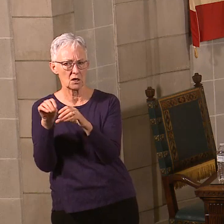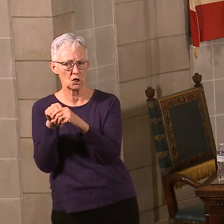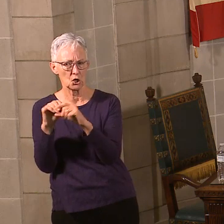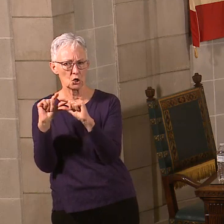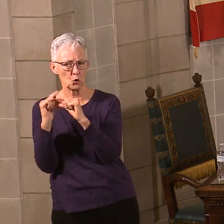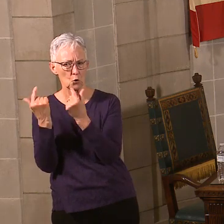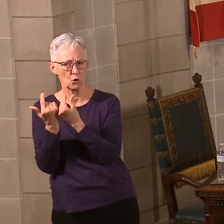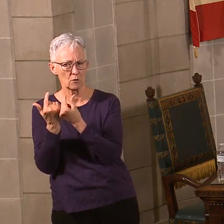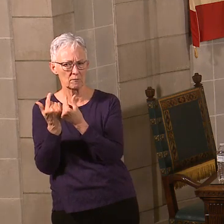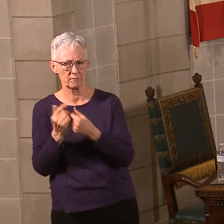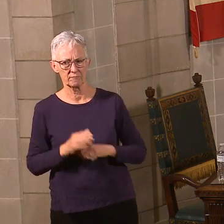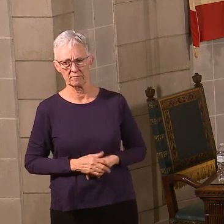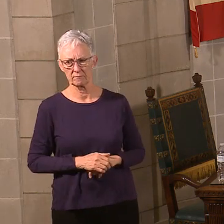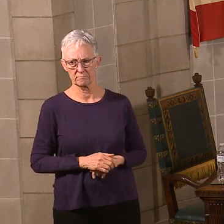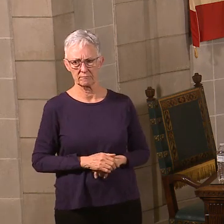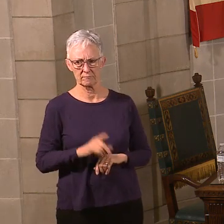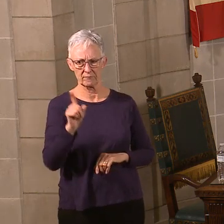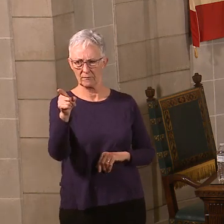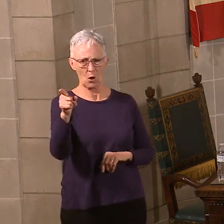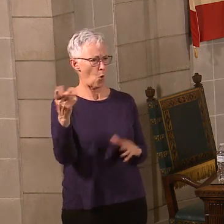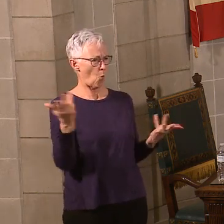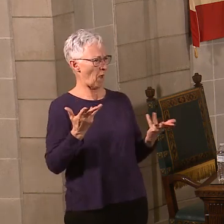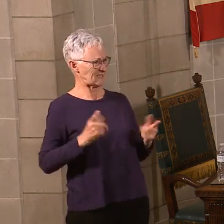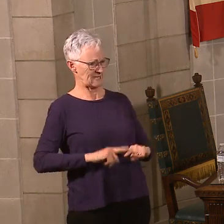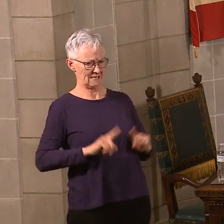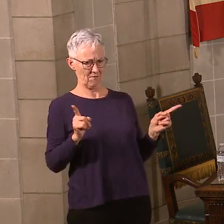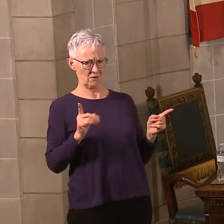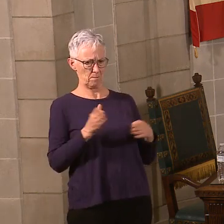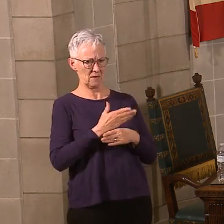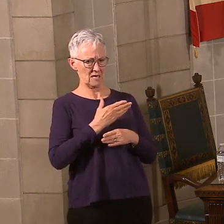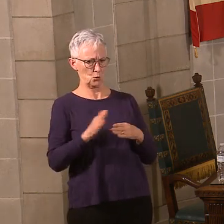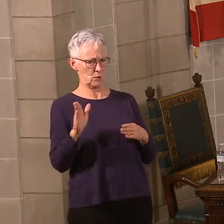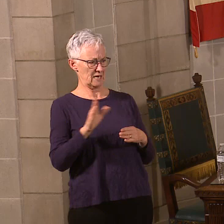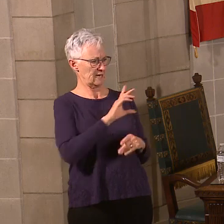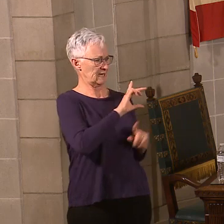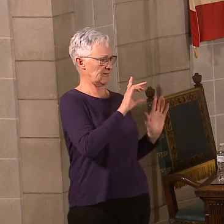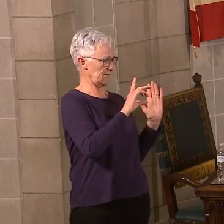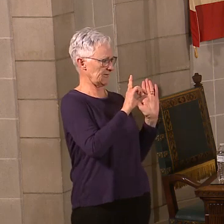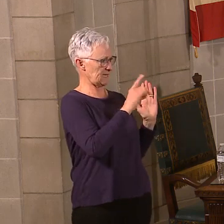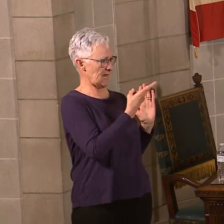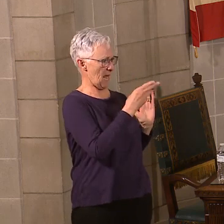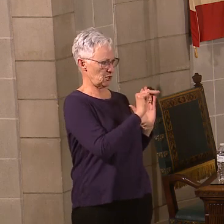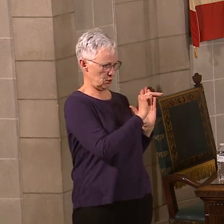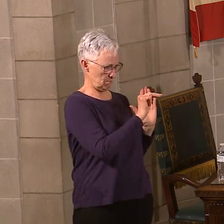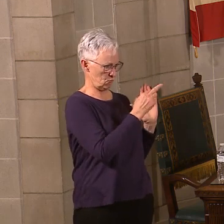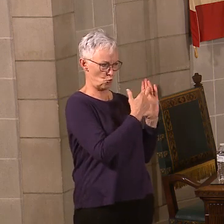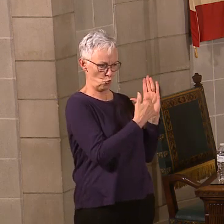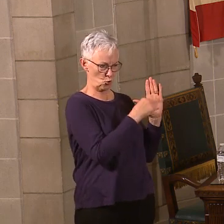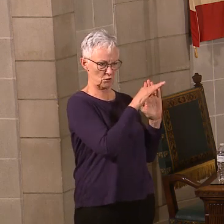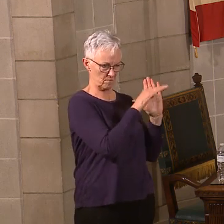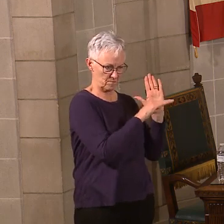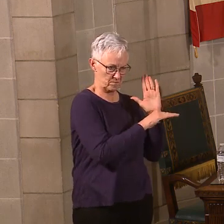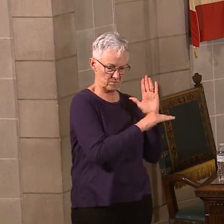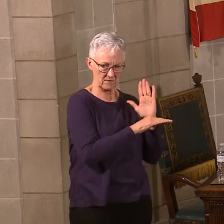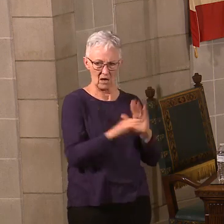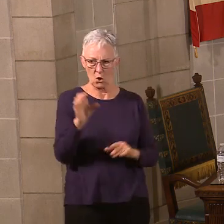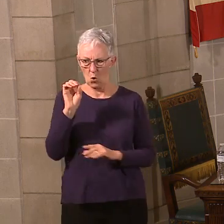a directive health measure and a stay-at-home order. Well, the directive health measure is actually